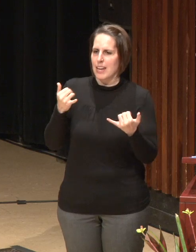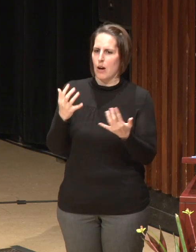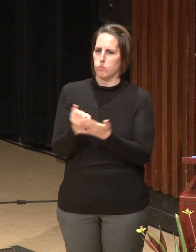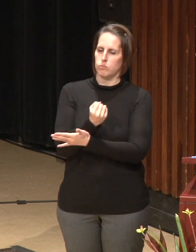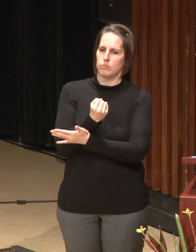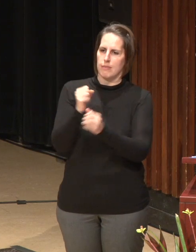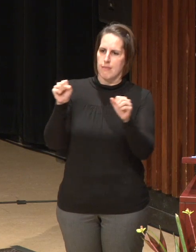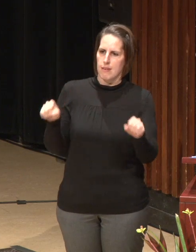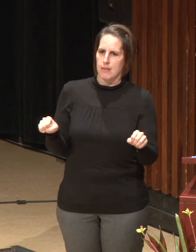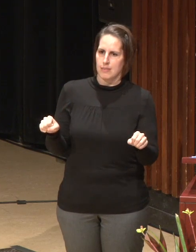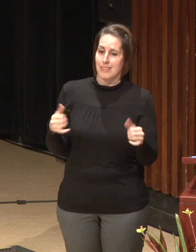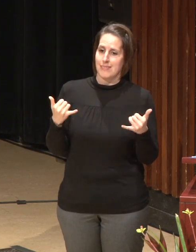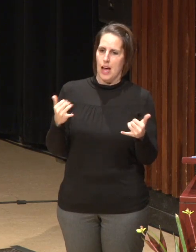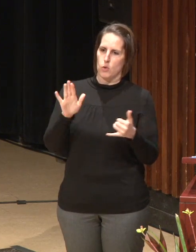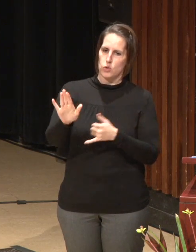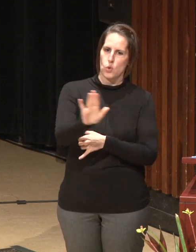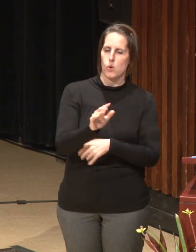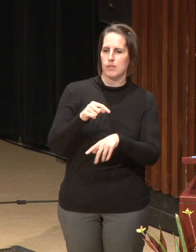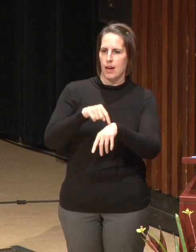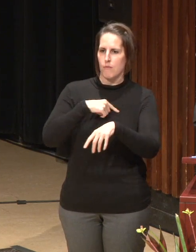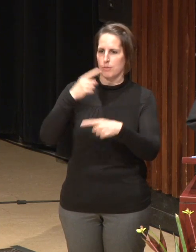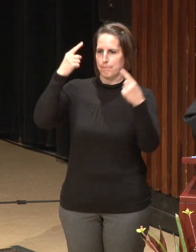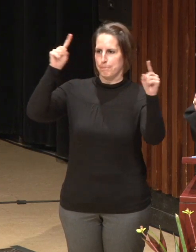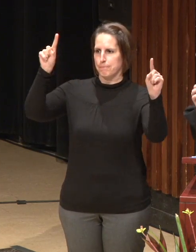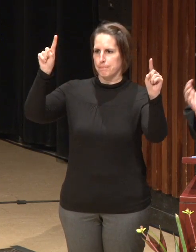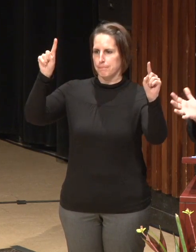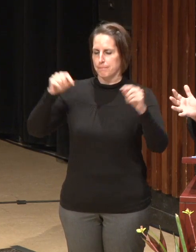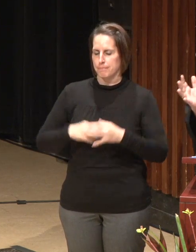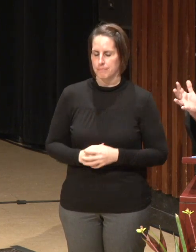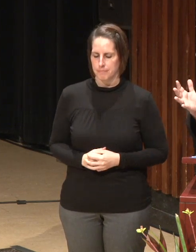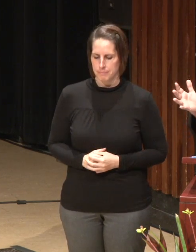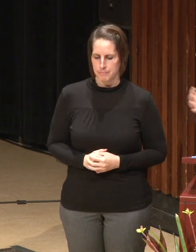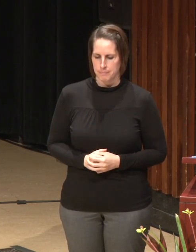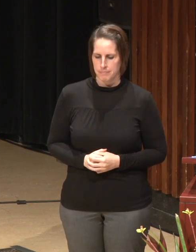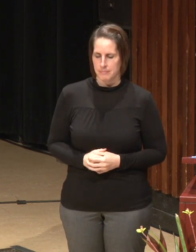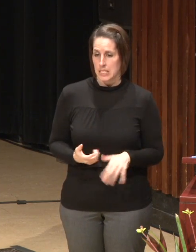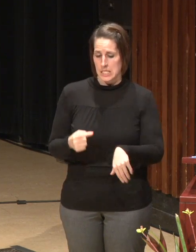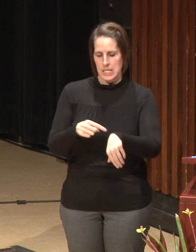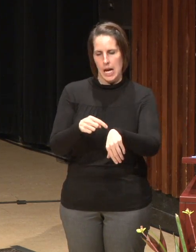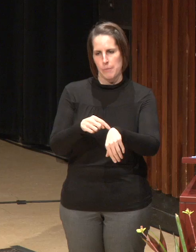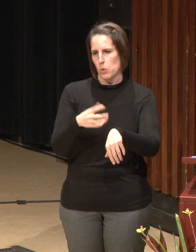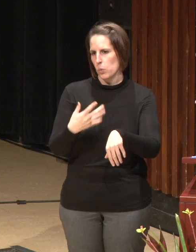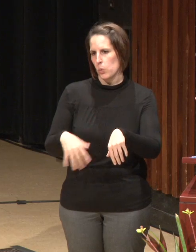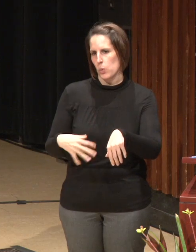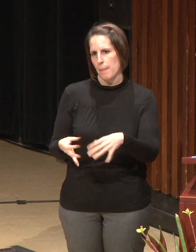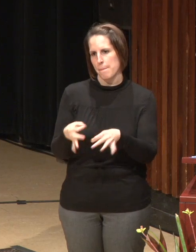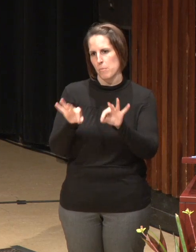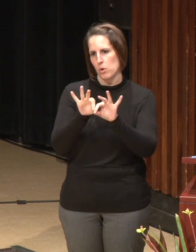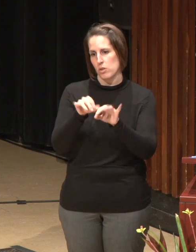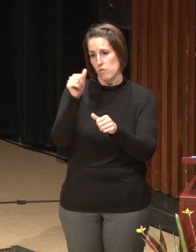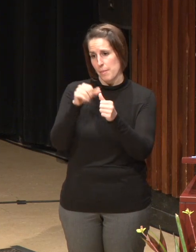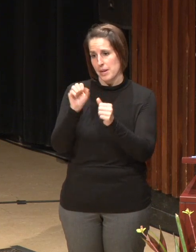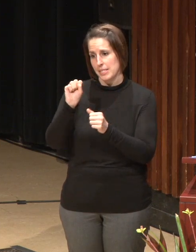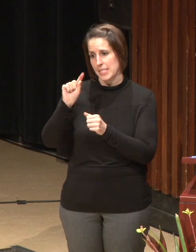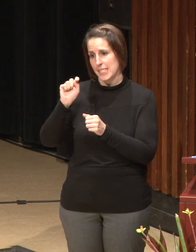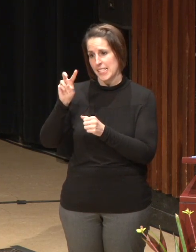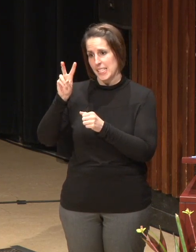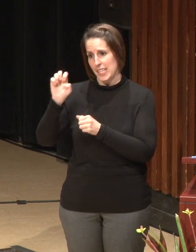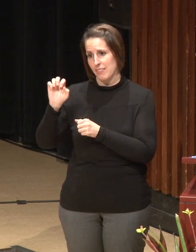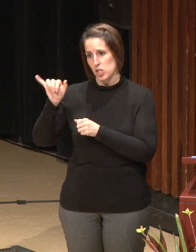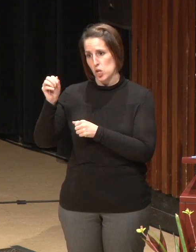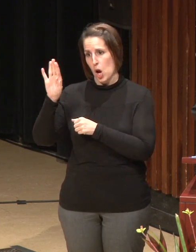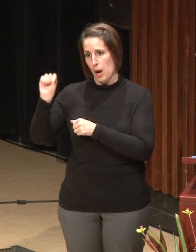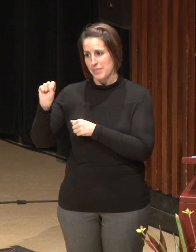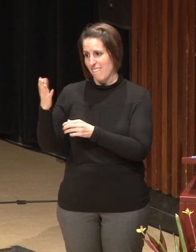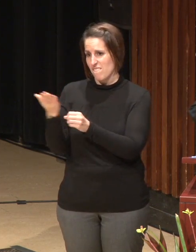now is the time for you to be great. Timing can really mean everything. Steve Jobs was fired from Apple, a company he